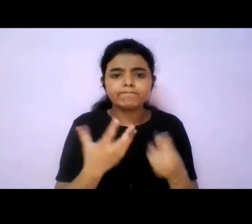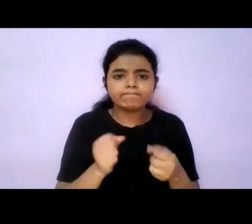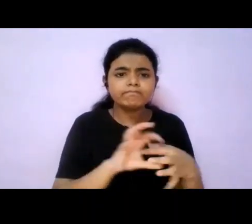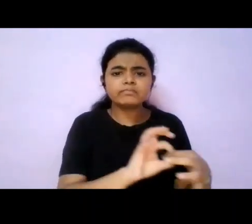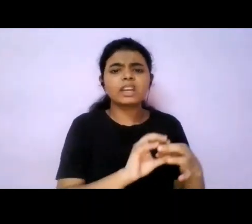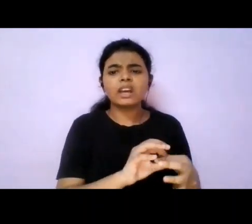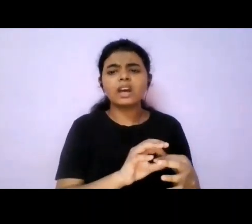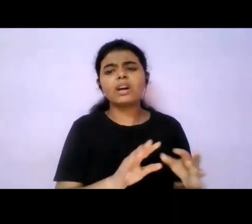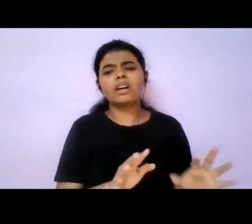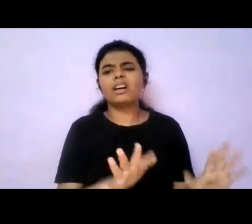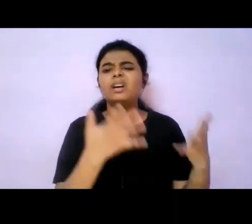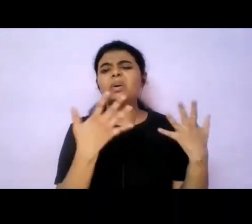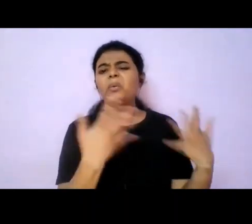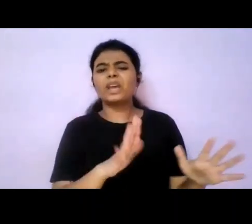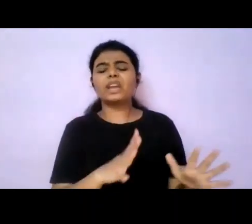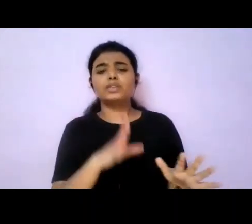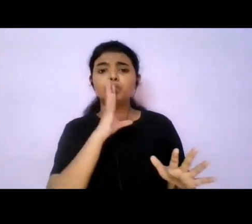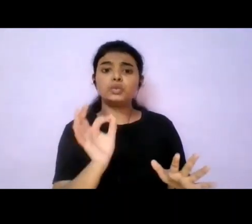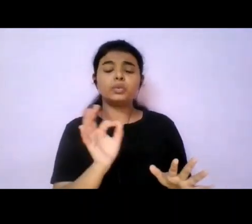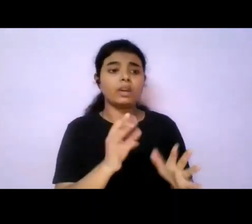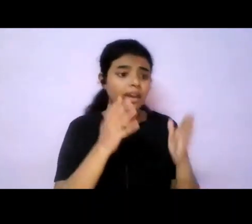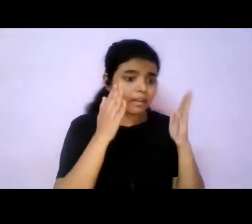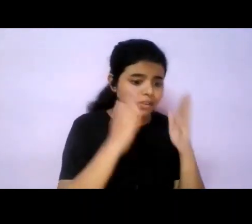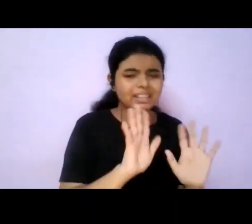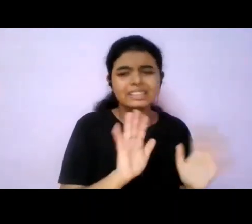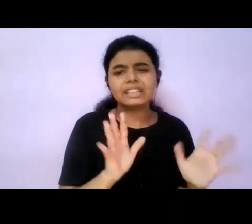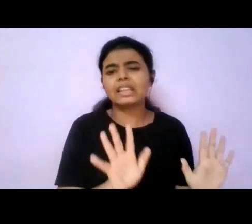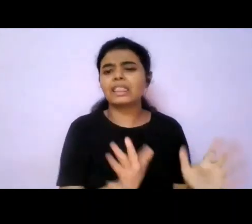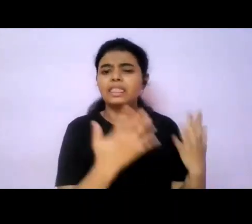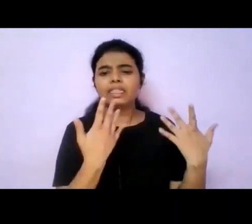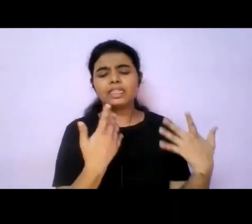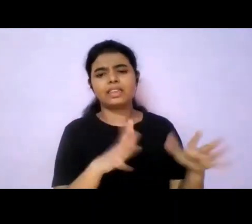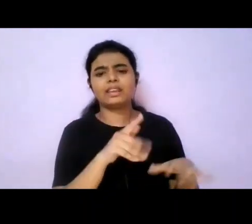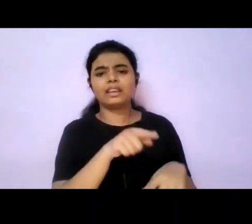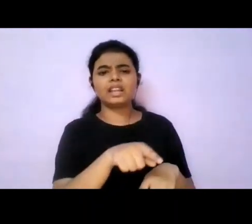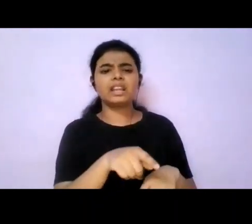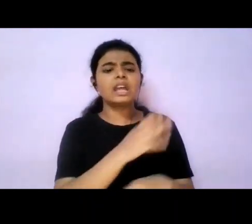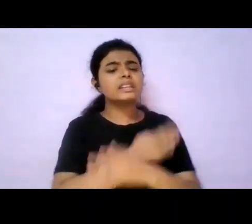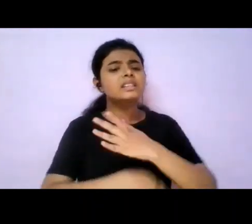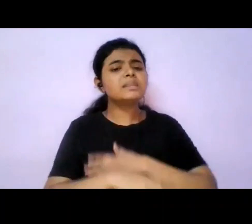granted. It's just part of what it means to be disabled.